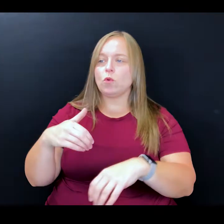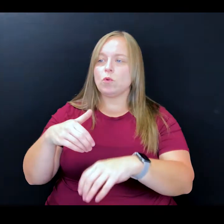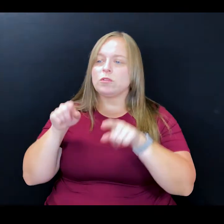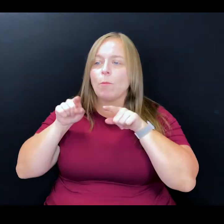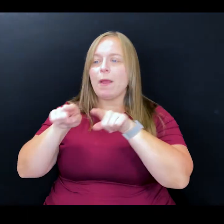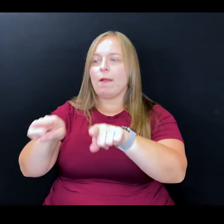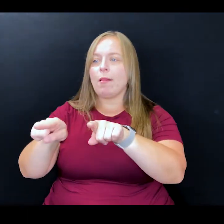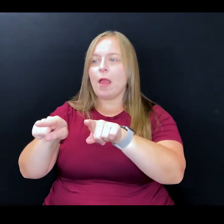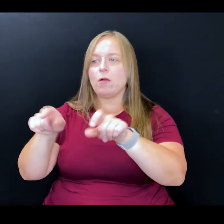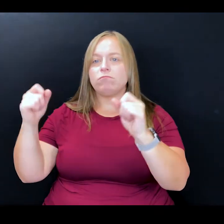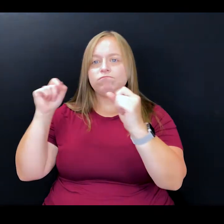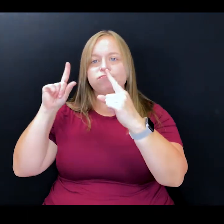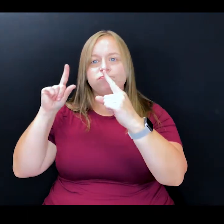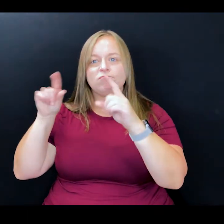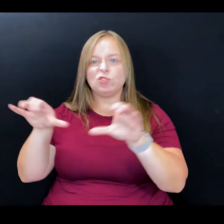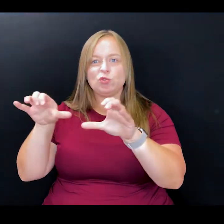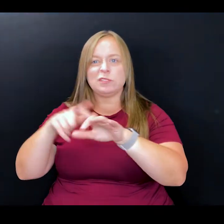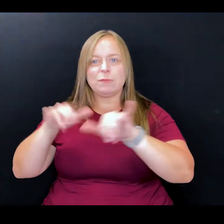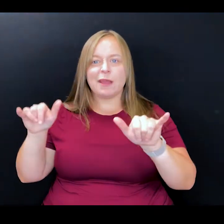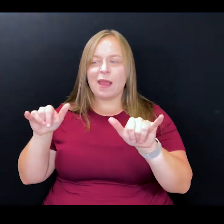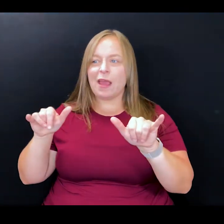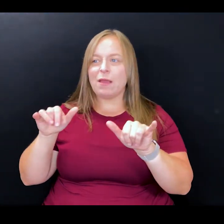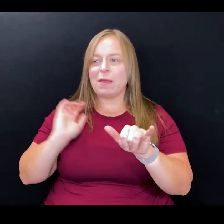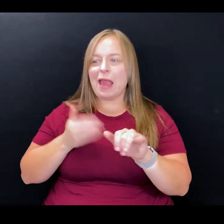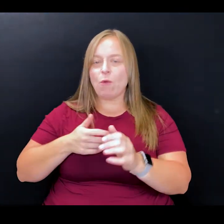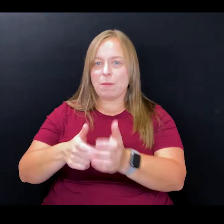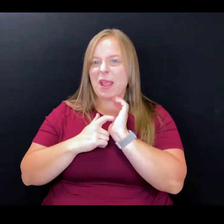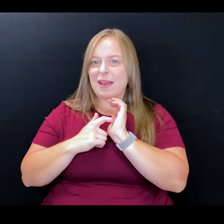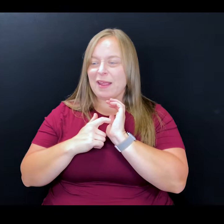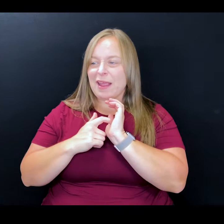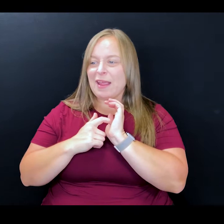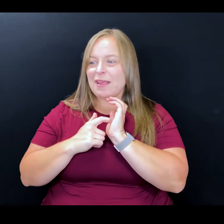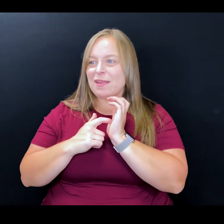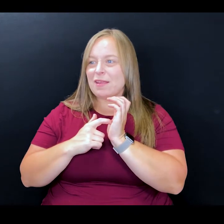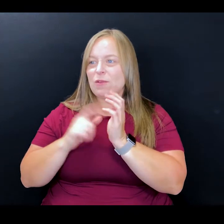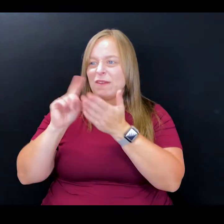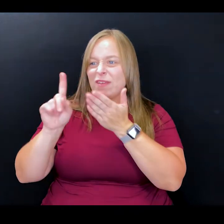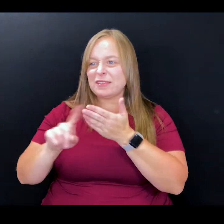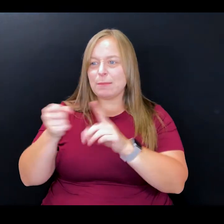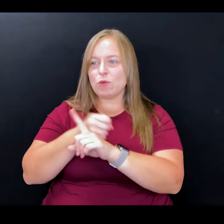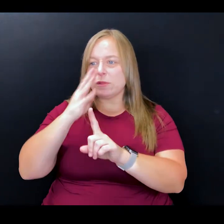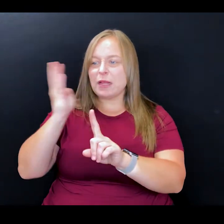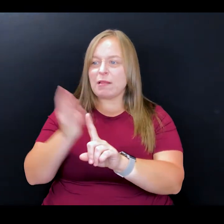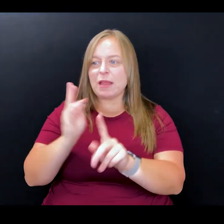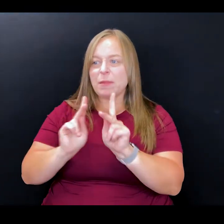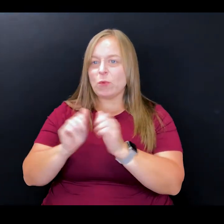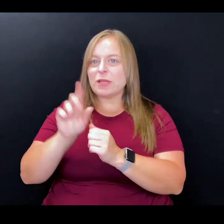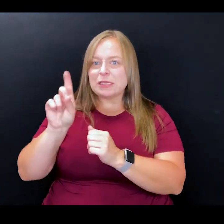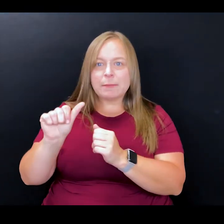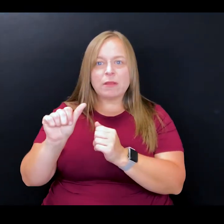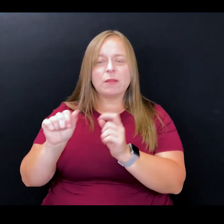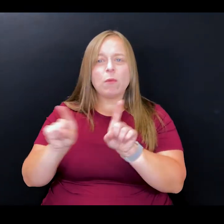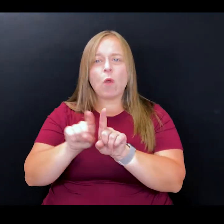so parallel with a lot of the things that we do. Our mandate is to investigate abuse and neglect of people